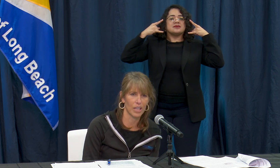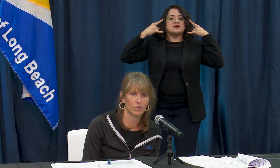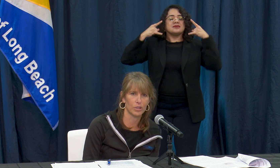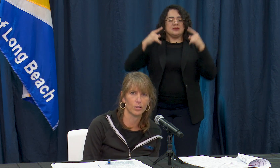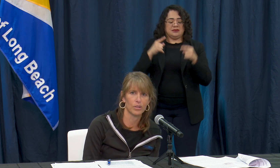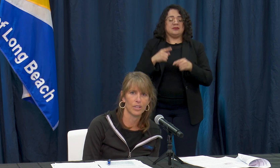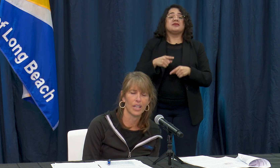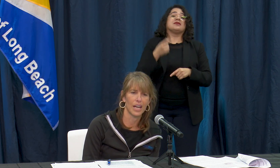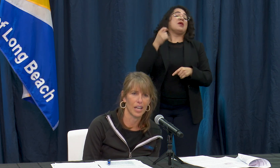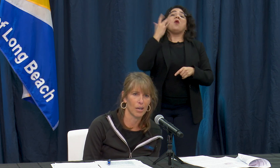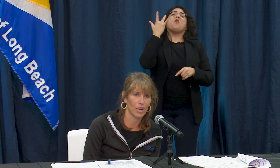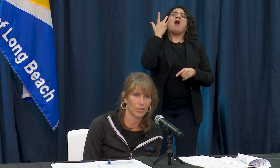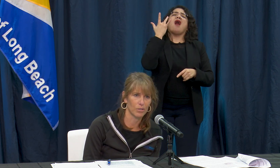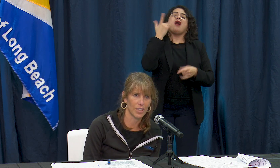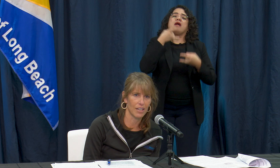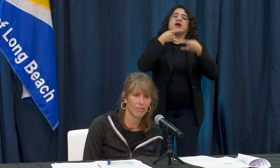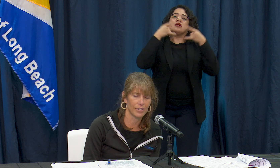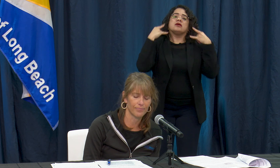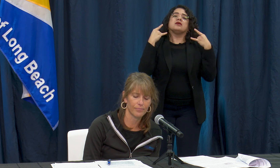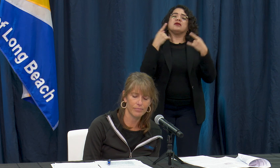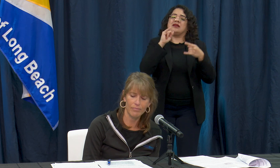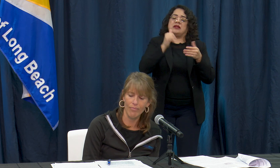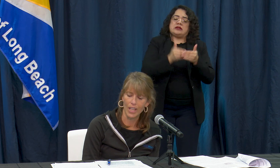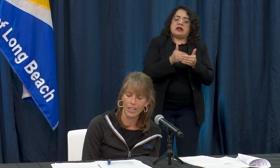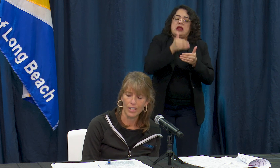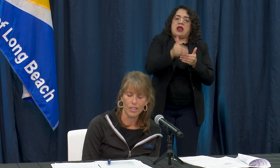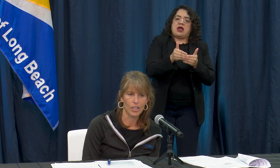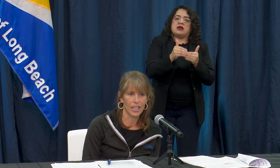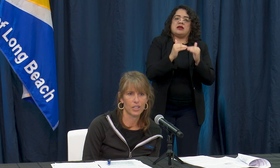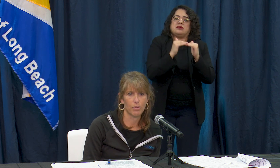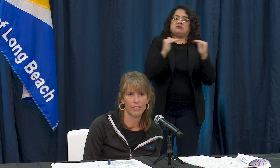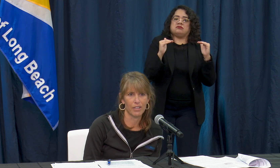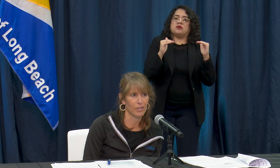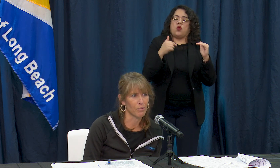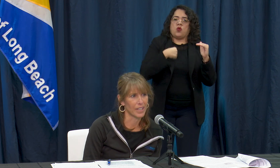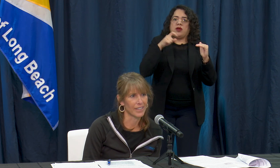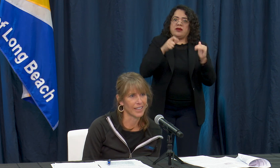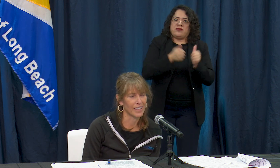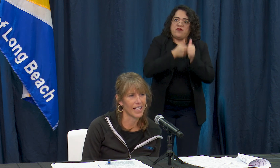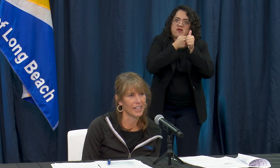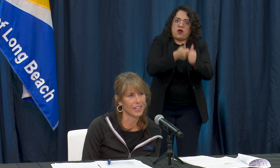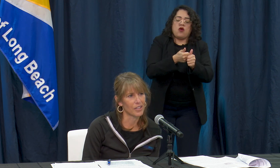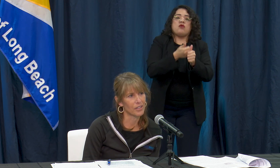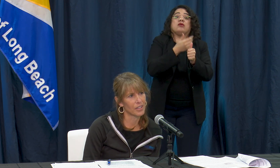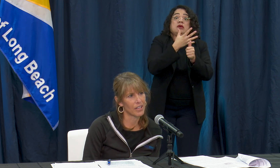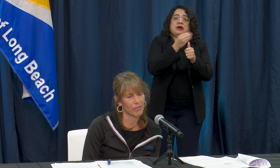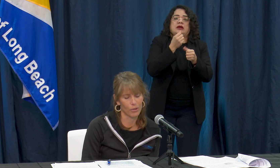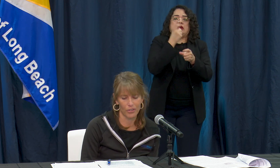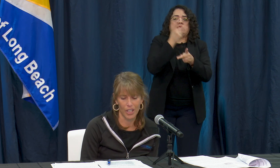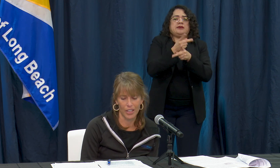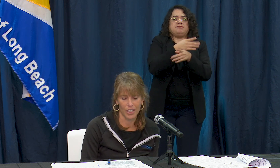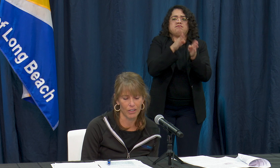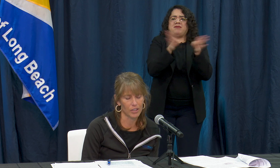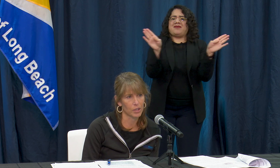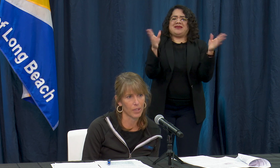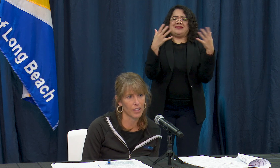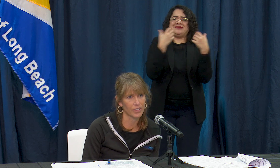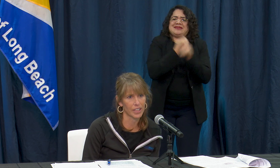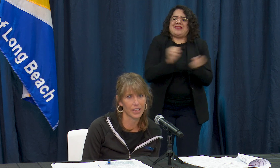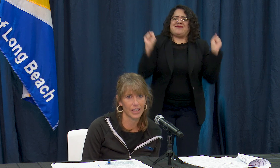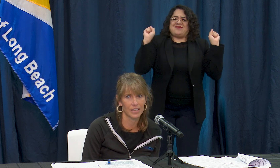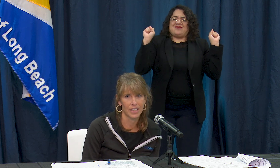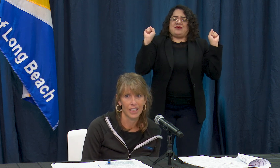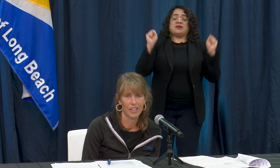people around you safe. So I'd like to pivot for a minute and focus on our long-term